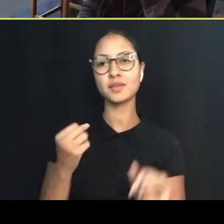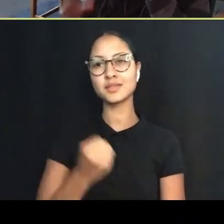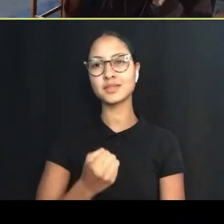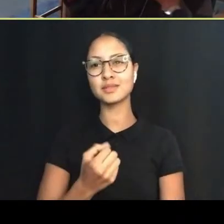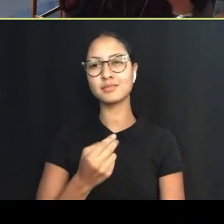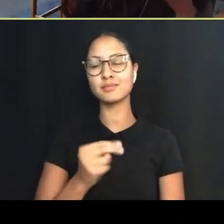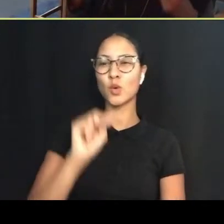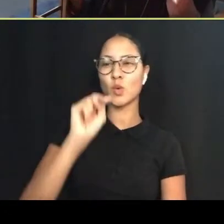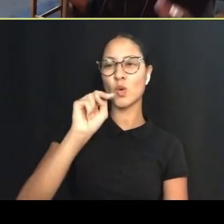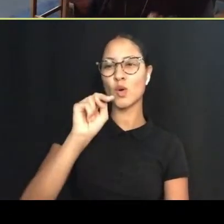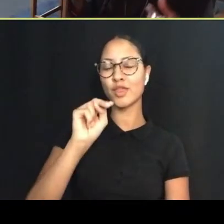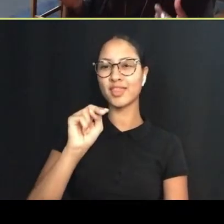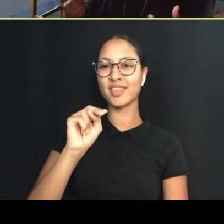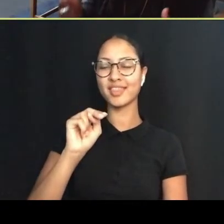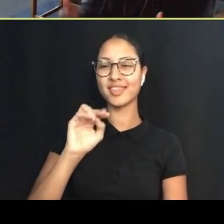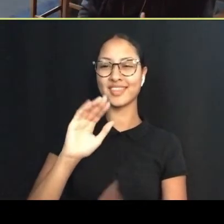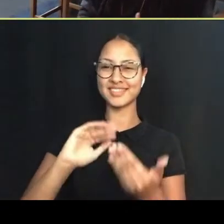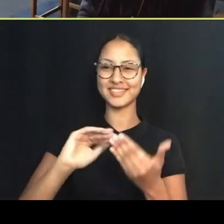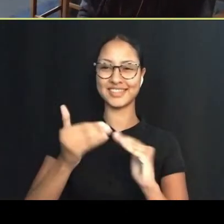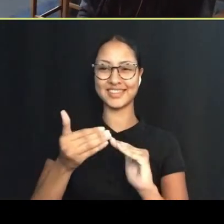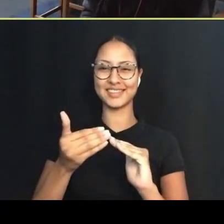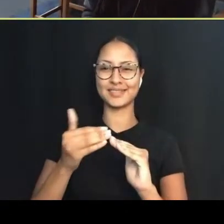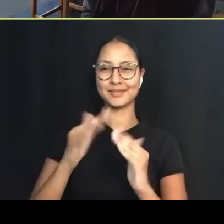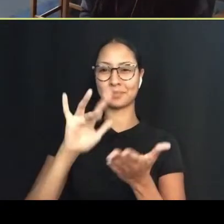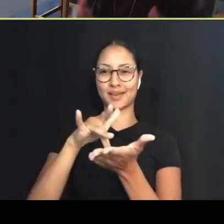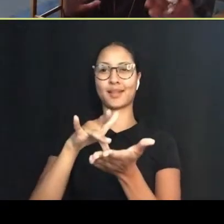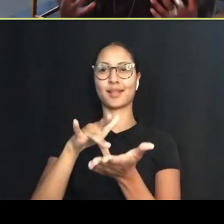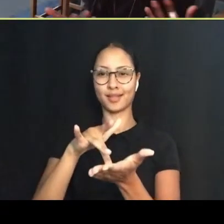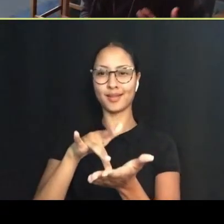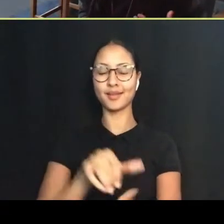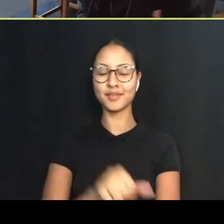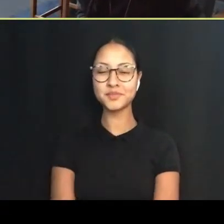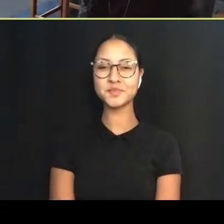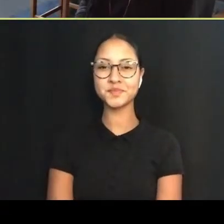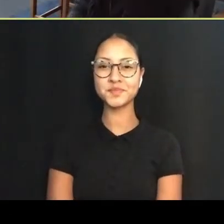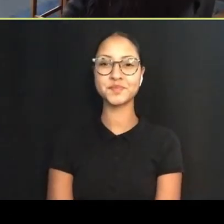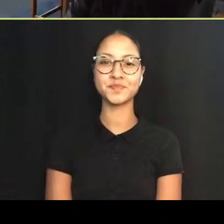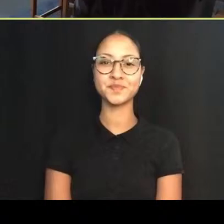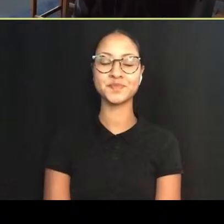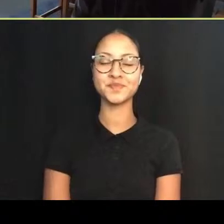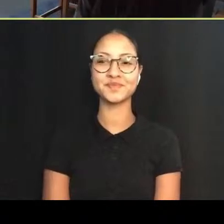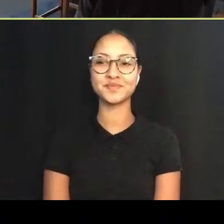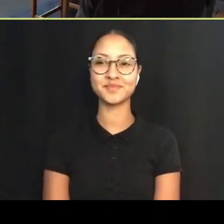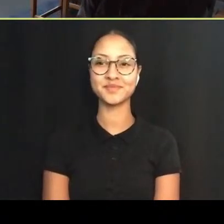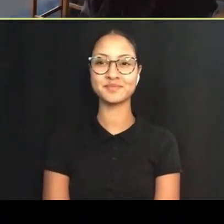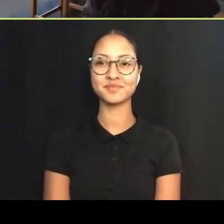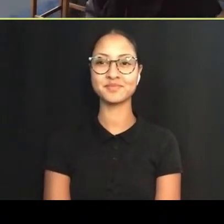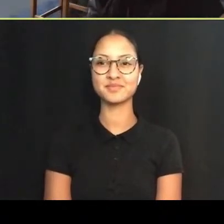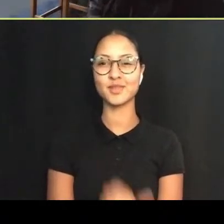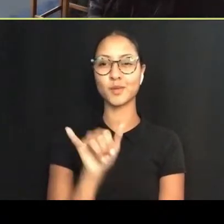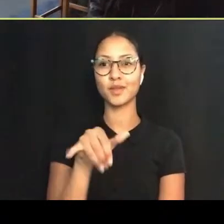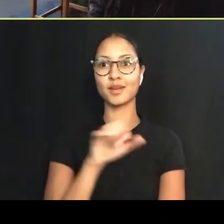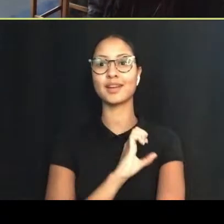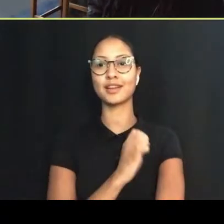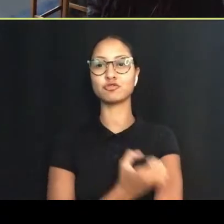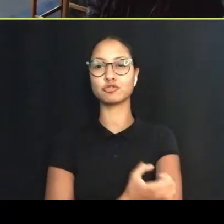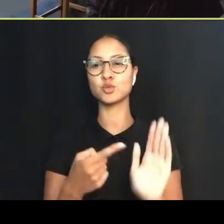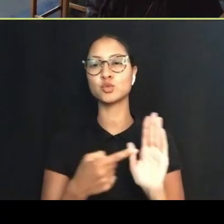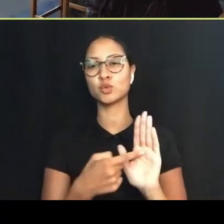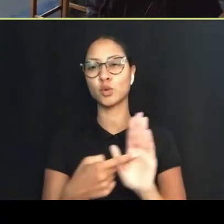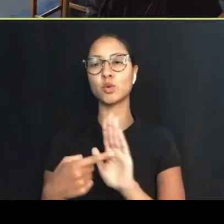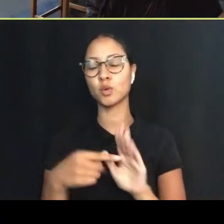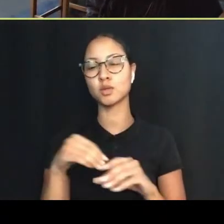So that energy is for sure, and that aspect of like, culture is in my work. And I